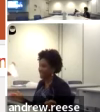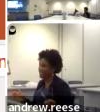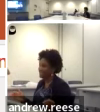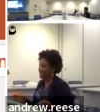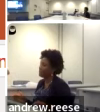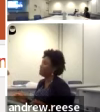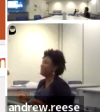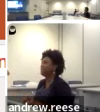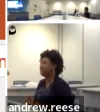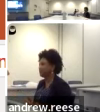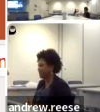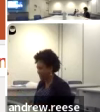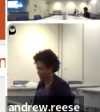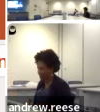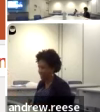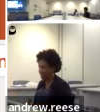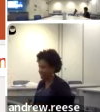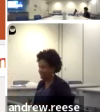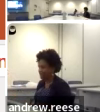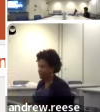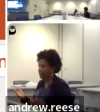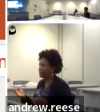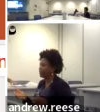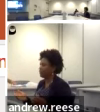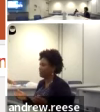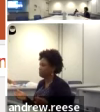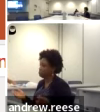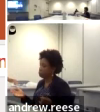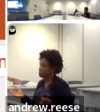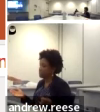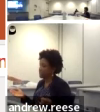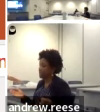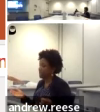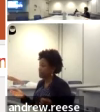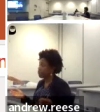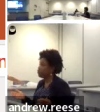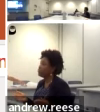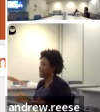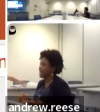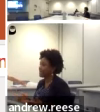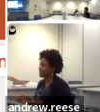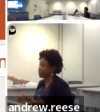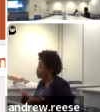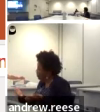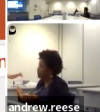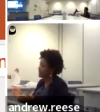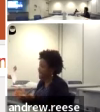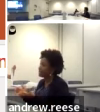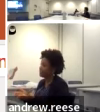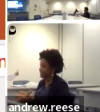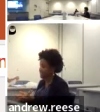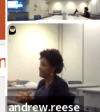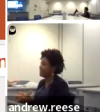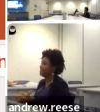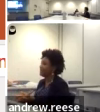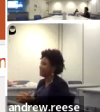deck. Everybody needs to participate. So we would like, or we always like